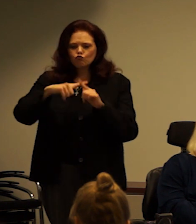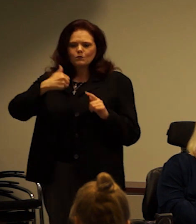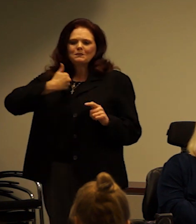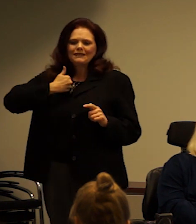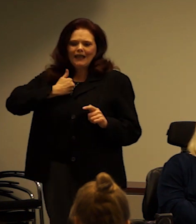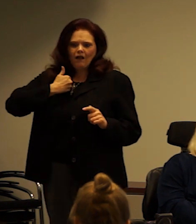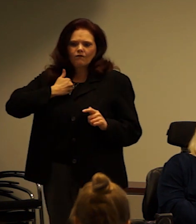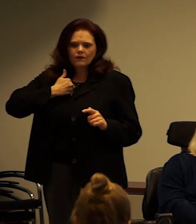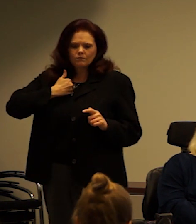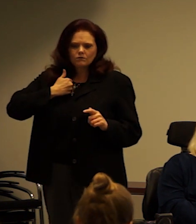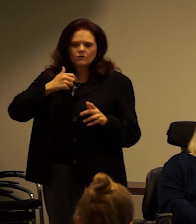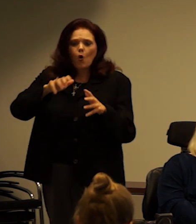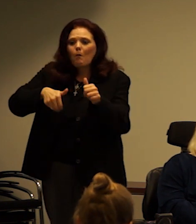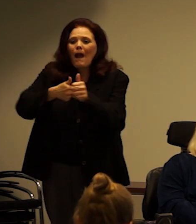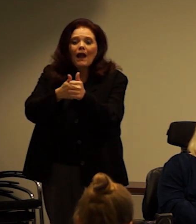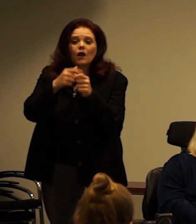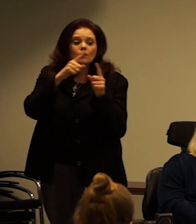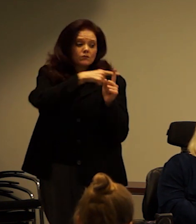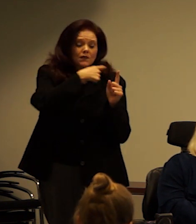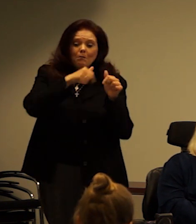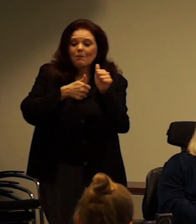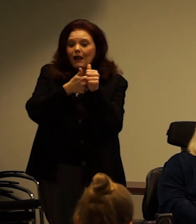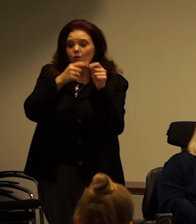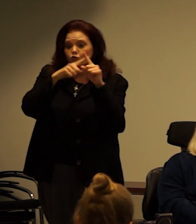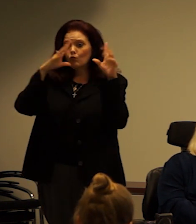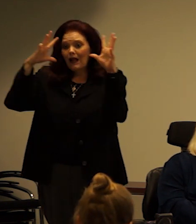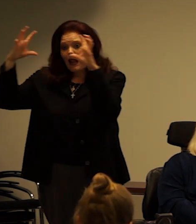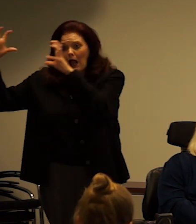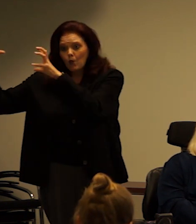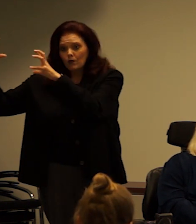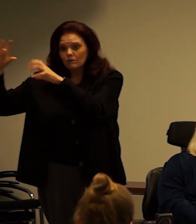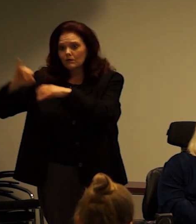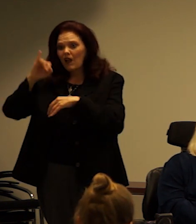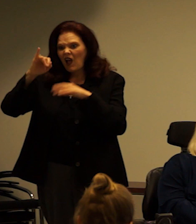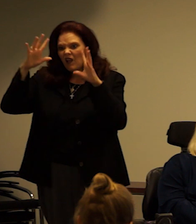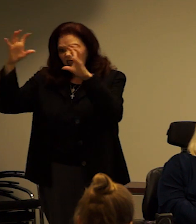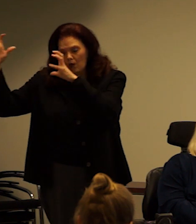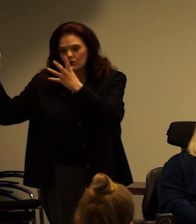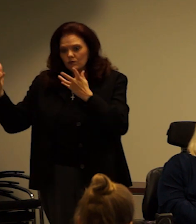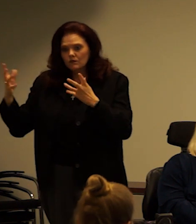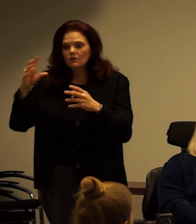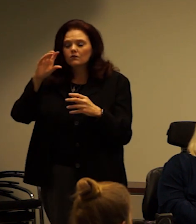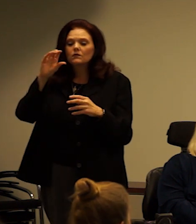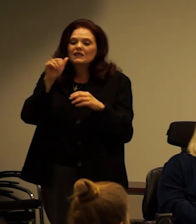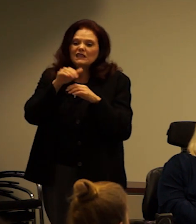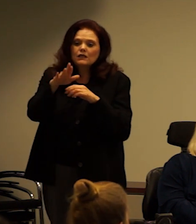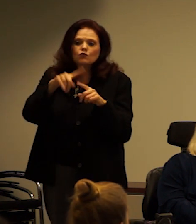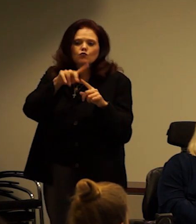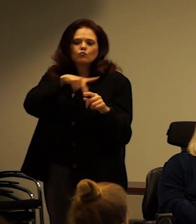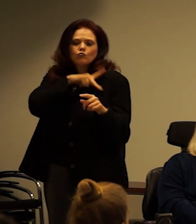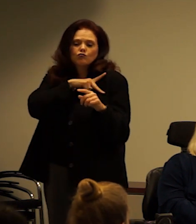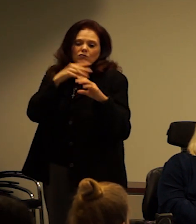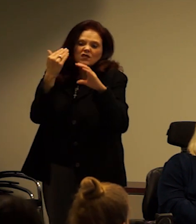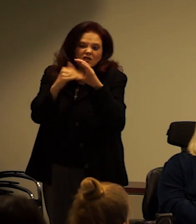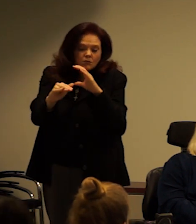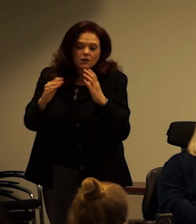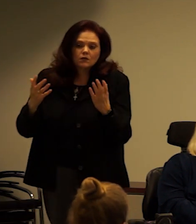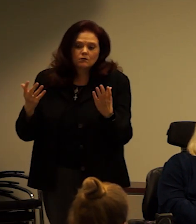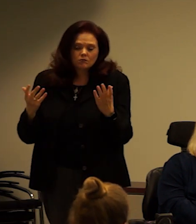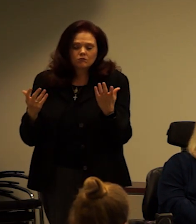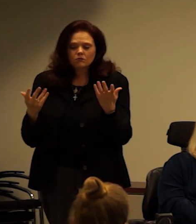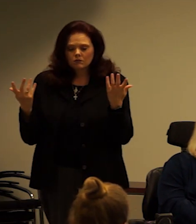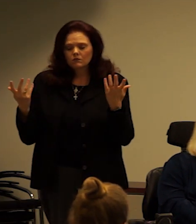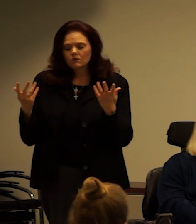I would in my inbox on Facebook, or send them to my personal email. So I would have a second place those pictures are,